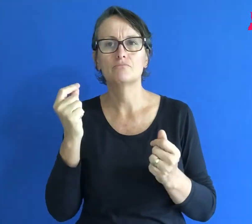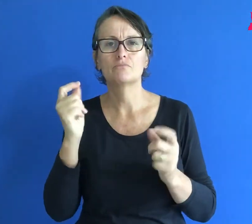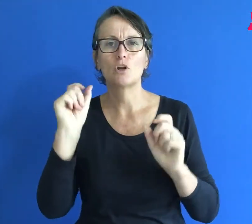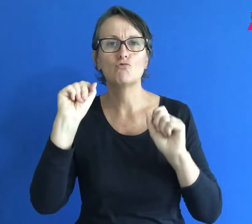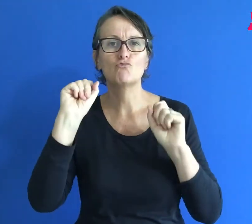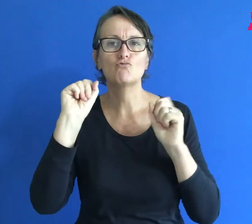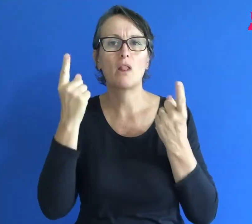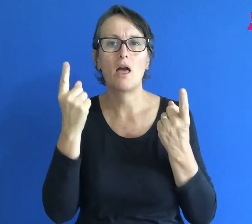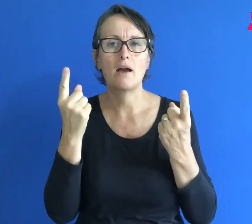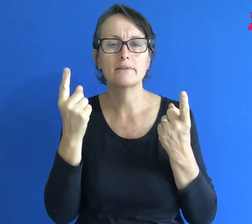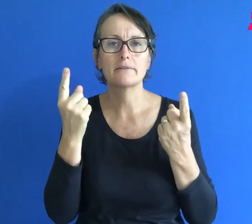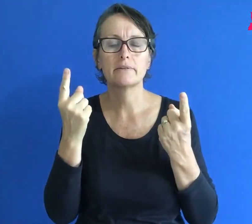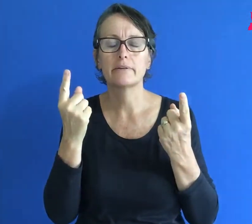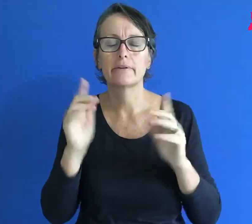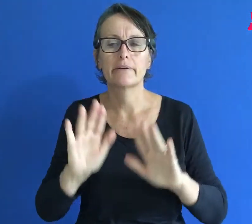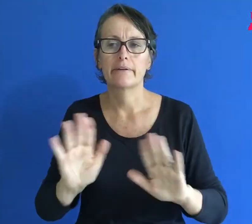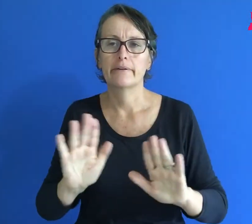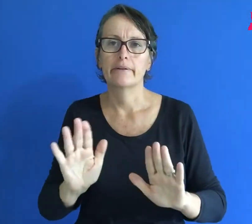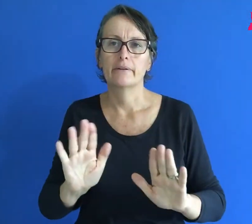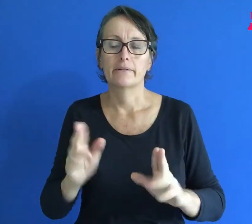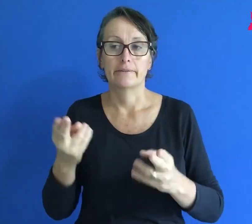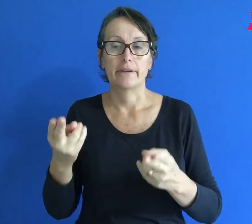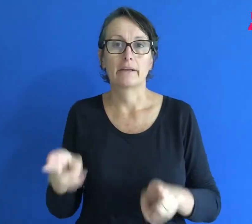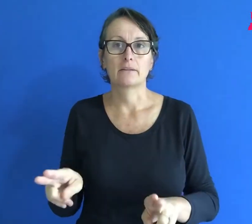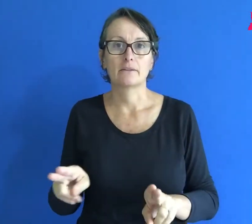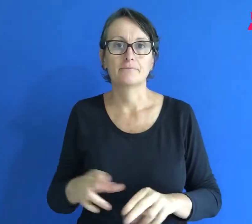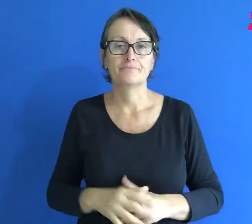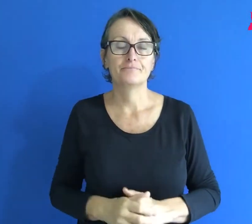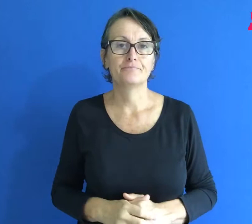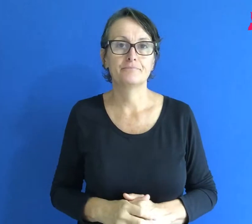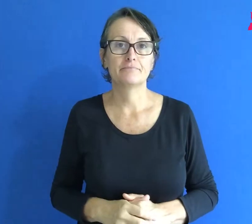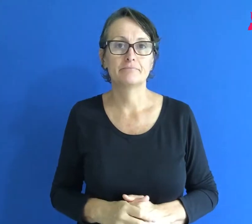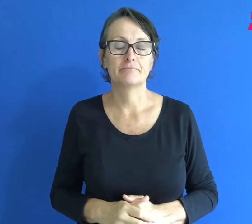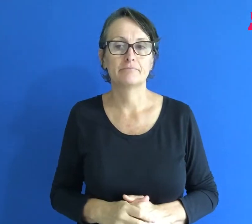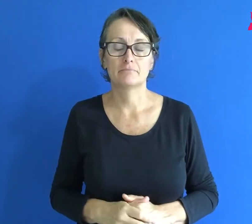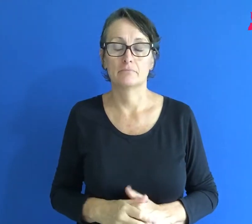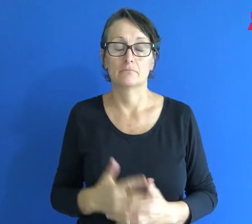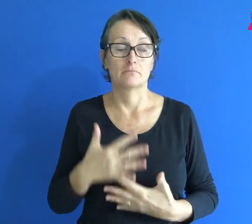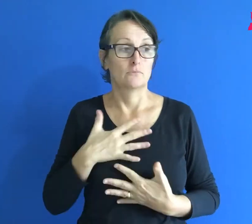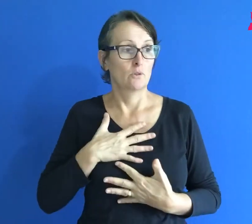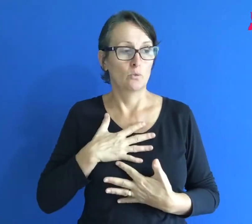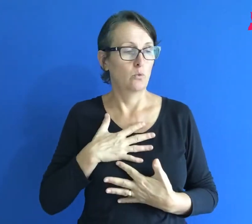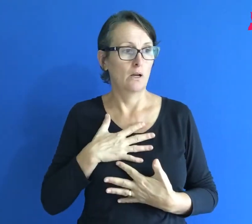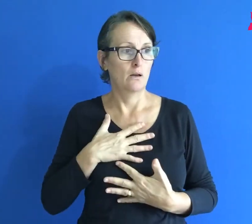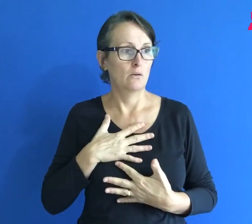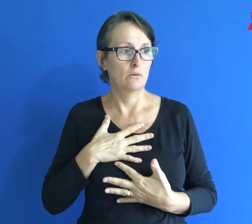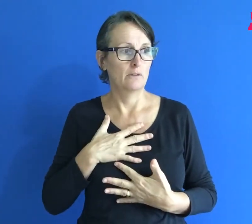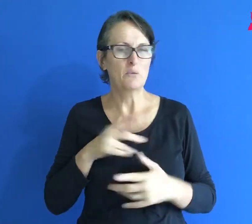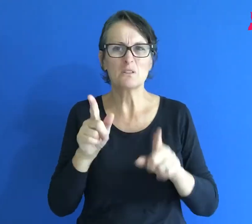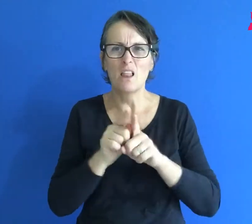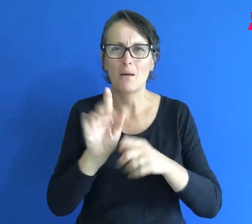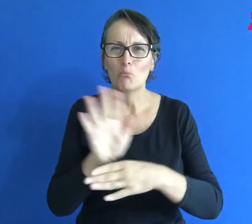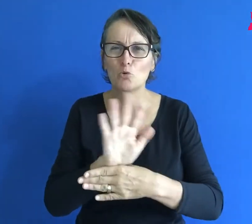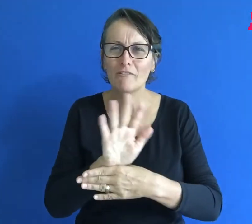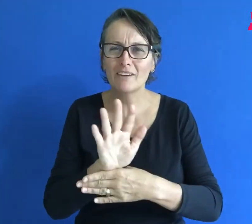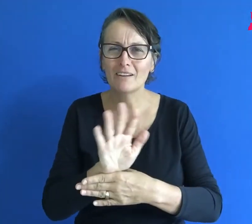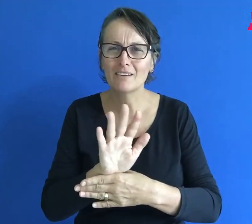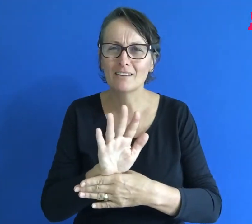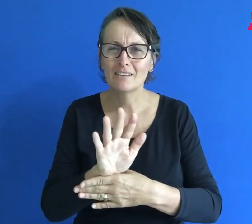took me a minute of going, he's dead. It was like, a scripted movie where you get exposed to a little bit, and then a bit